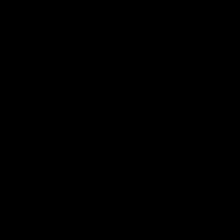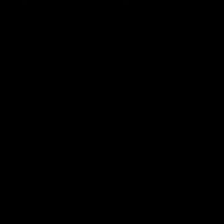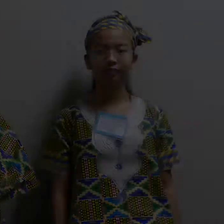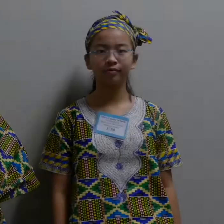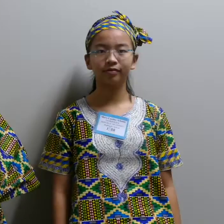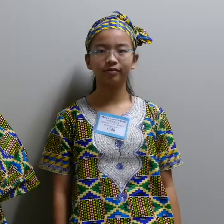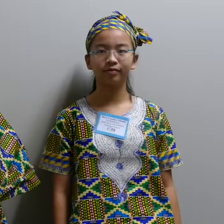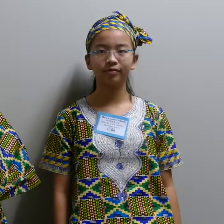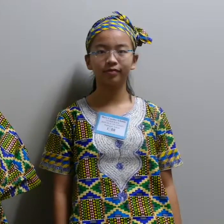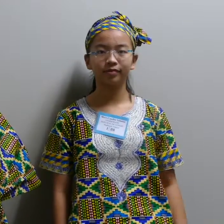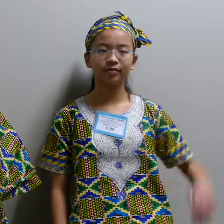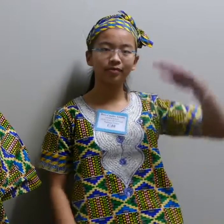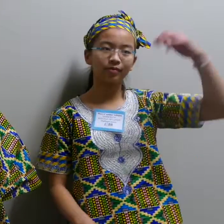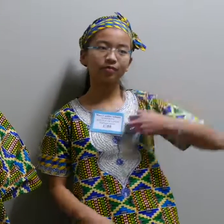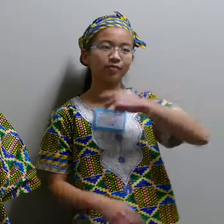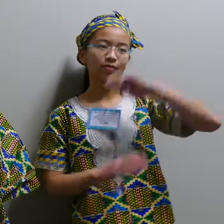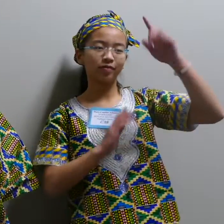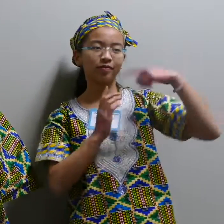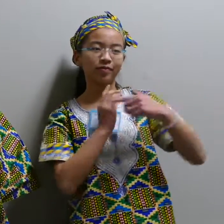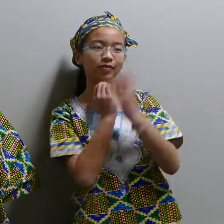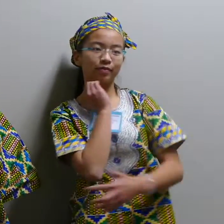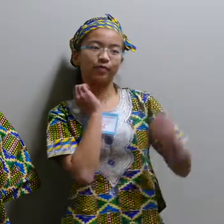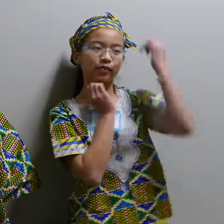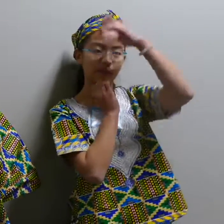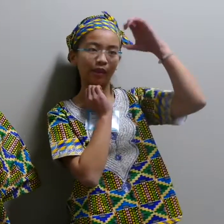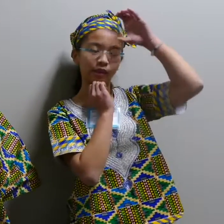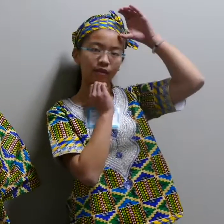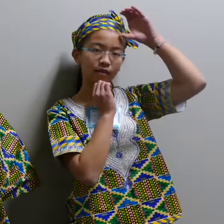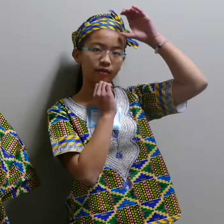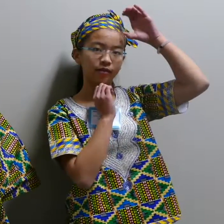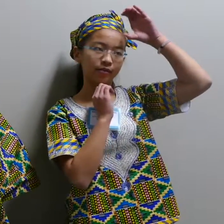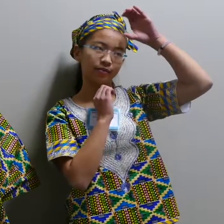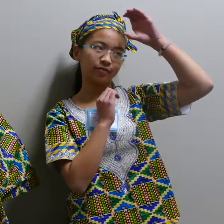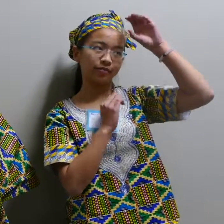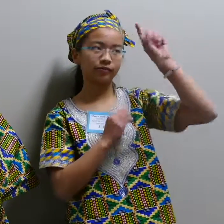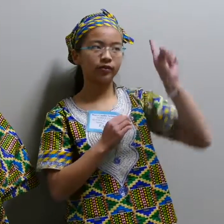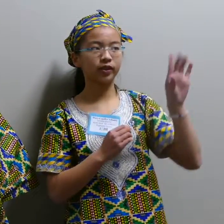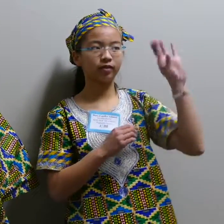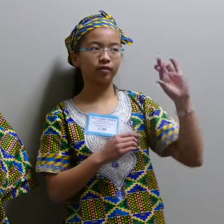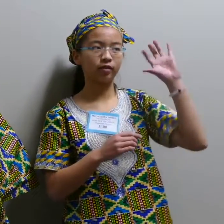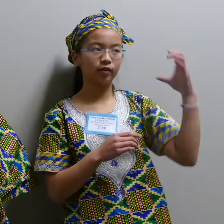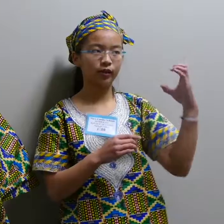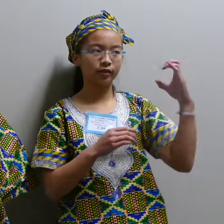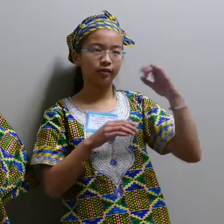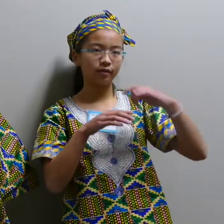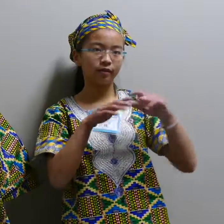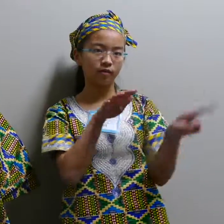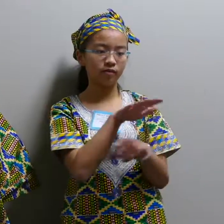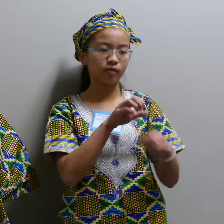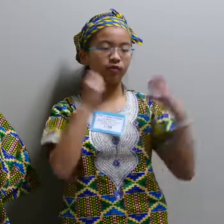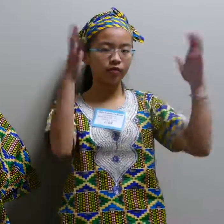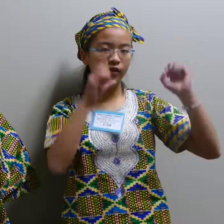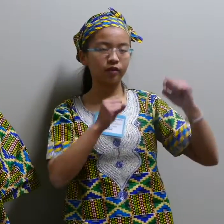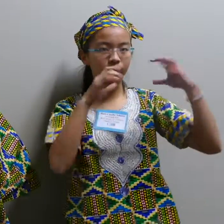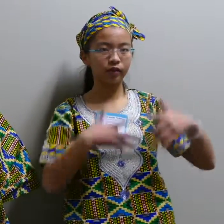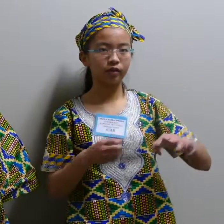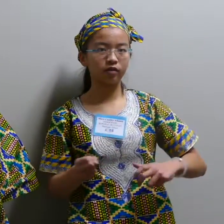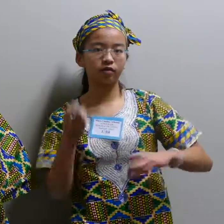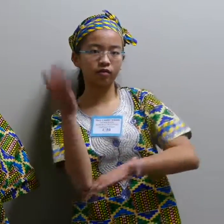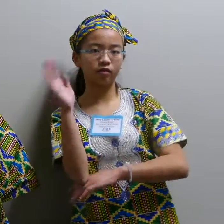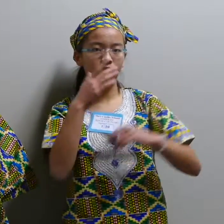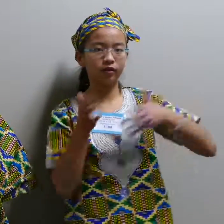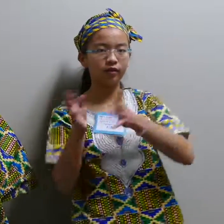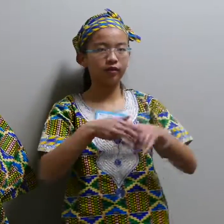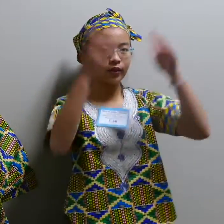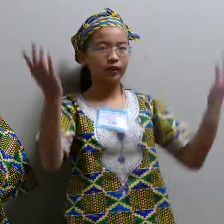you. Nous sommes les délégués de la République démocratique du Congo. Couvert avec une grande couche de forêt, la